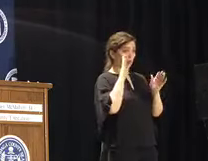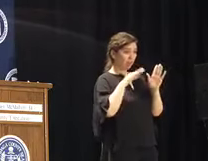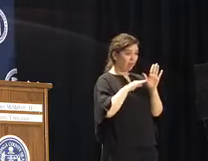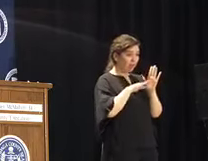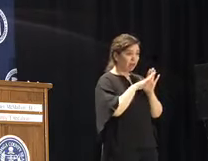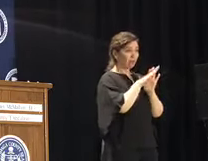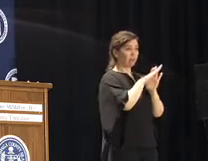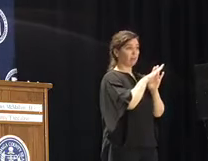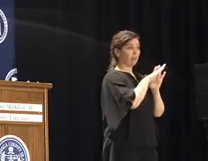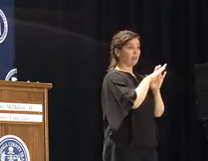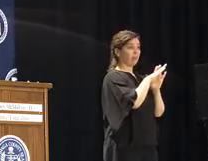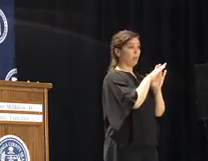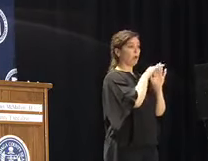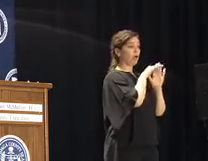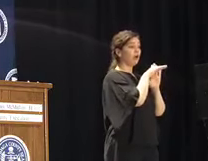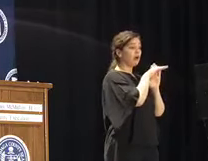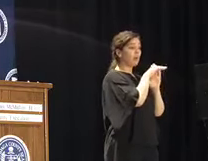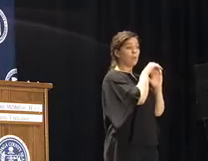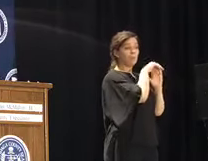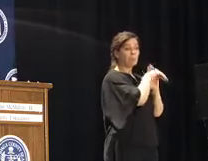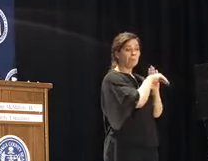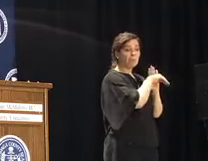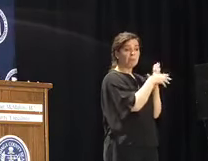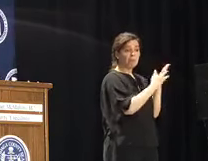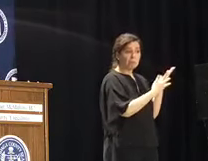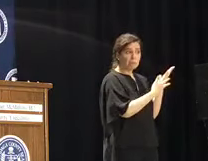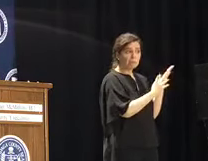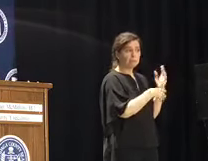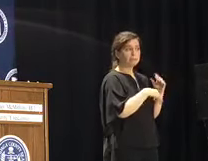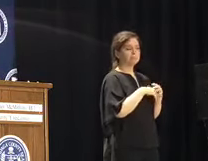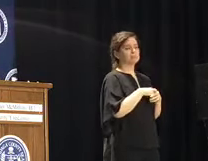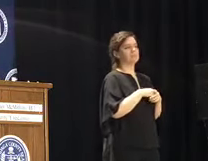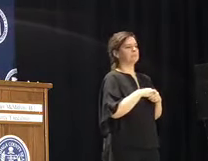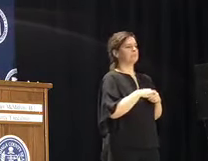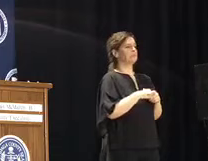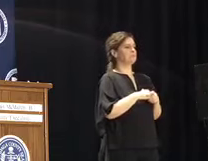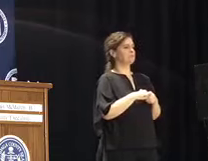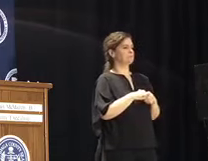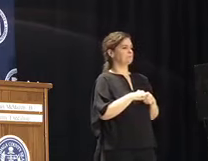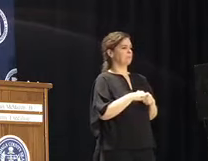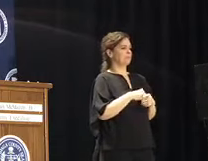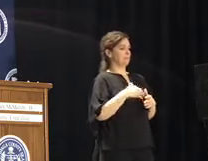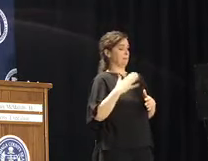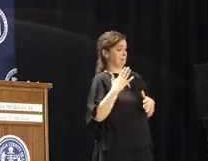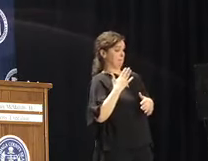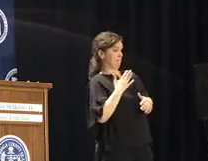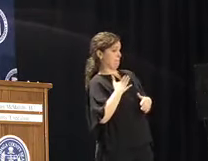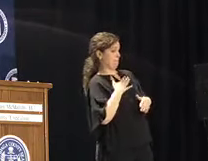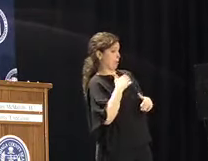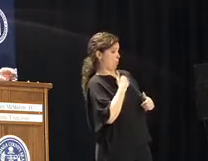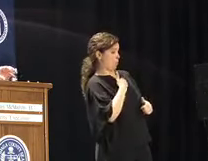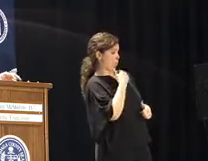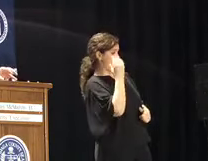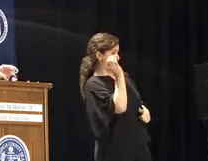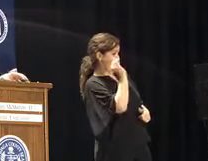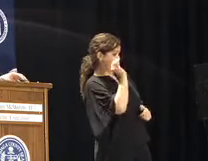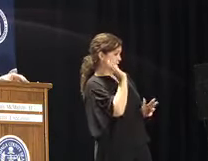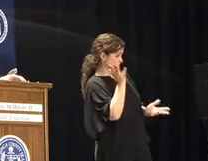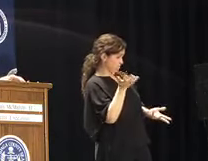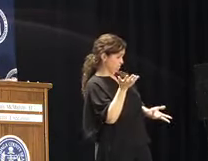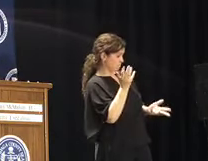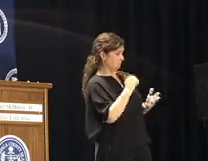yet? I think when we look, I'm giving my own analytics here, Tim, but I think what